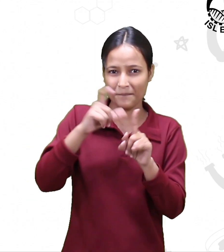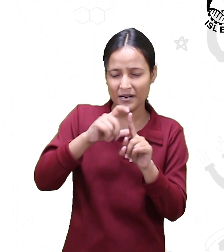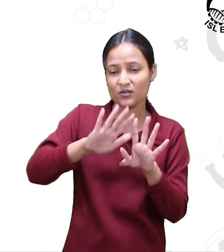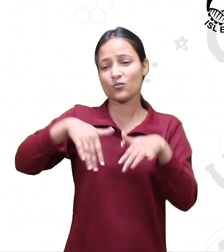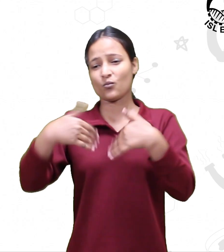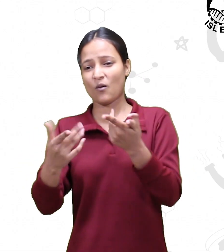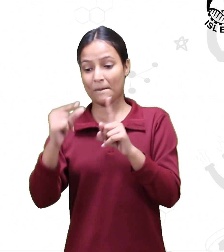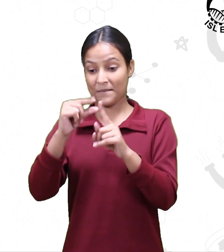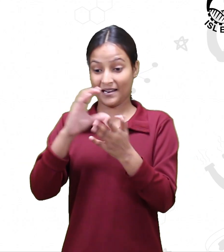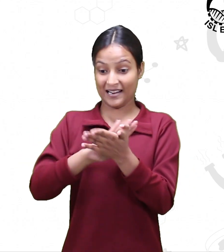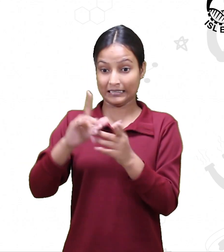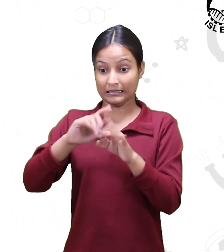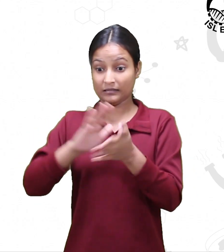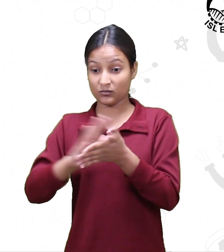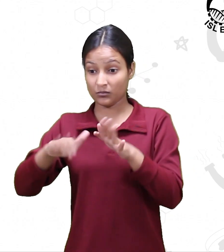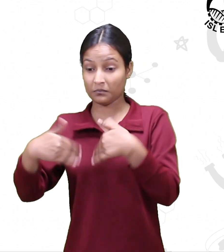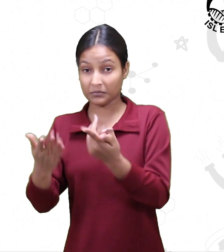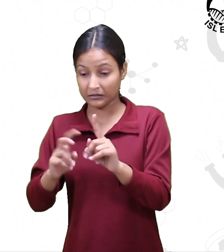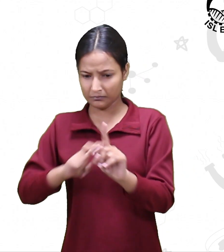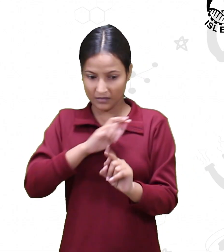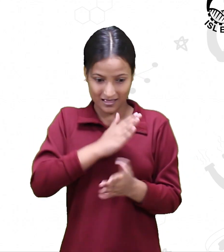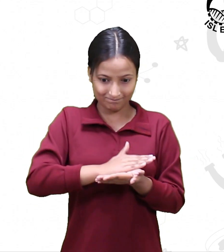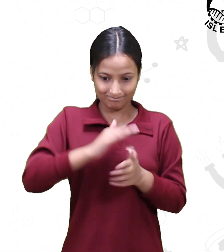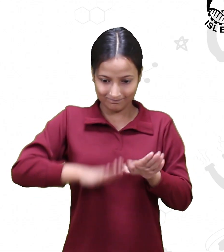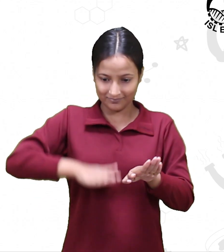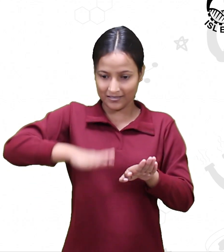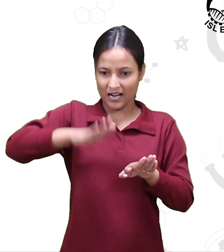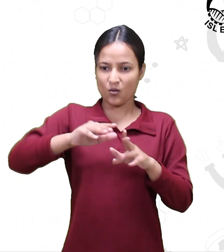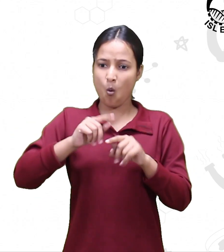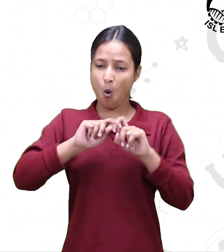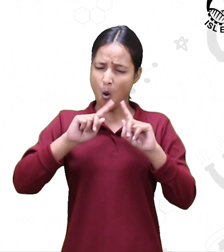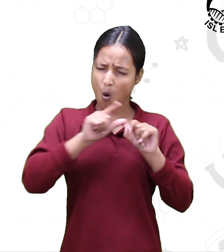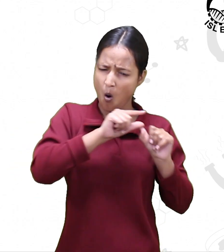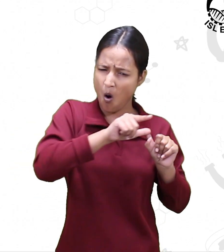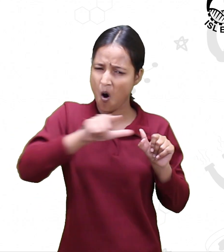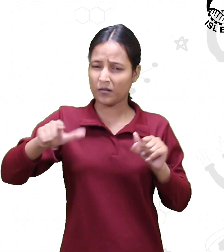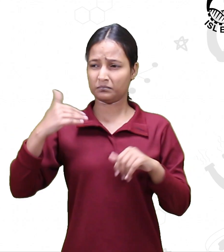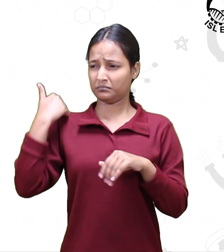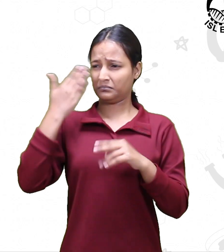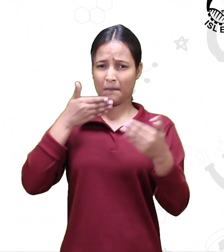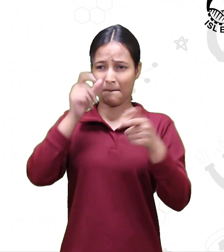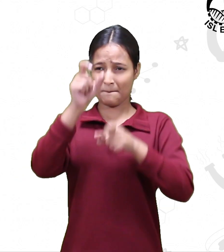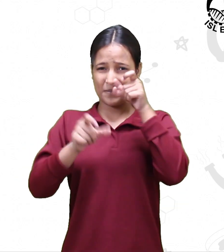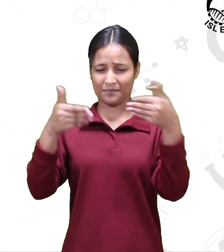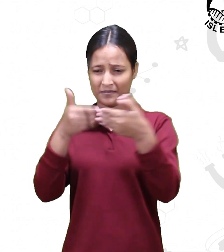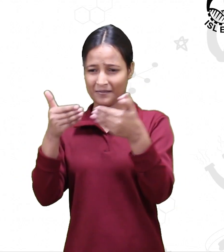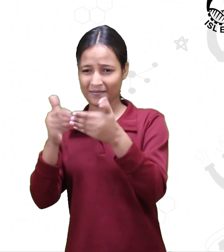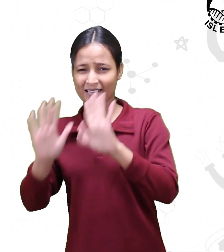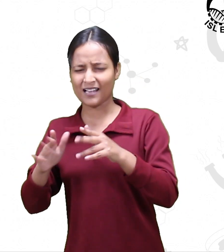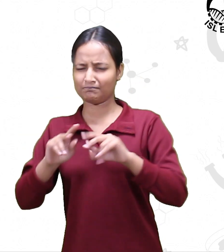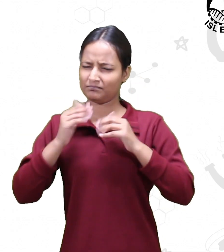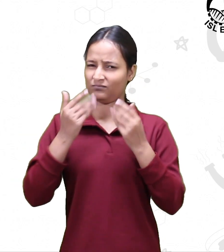we work with condensed matter physicists. We work with nanophysicists. I work with